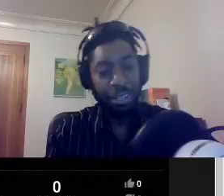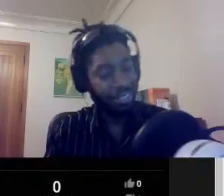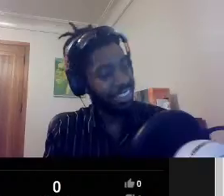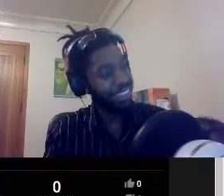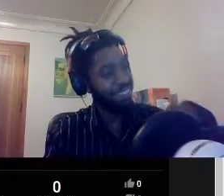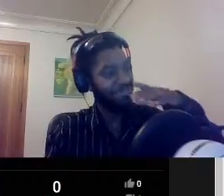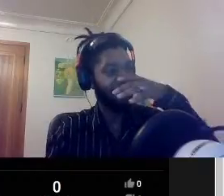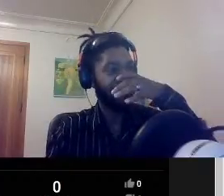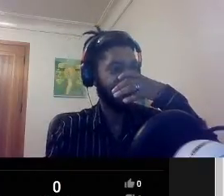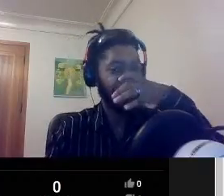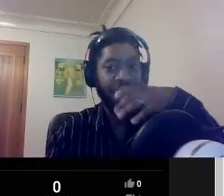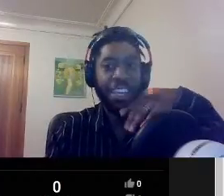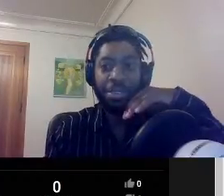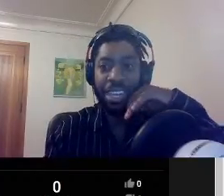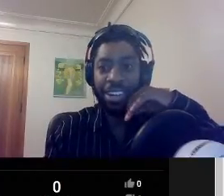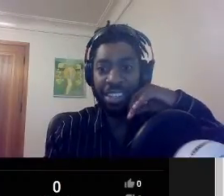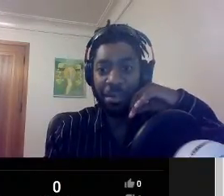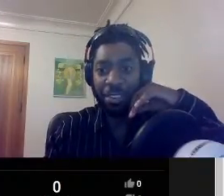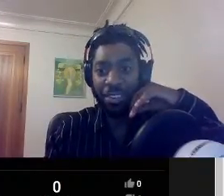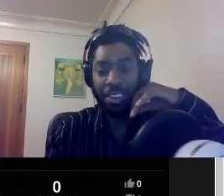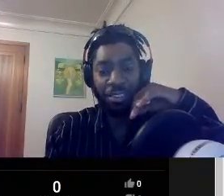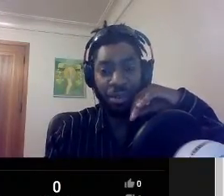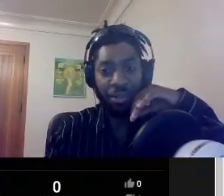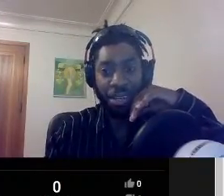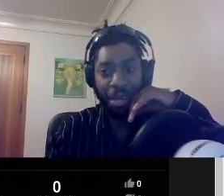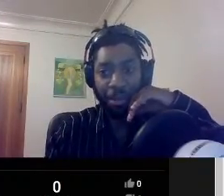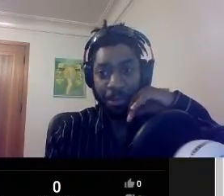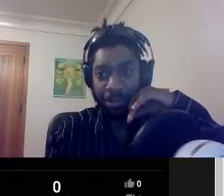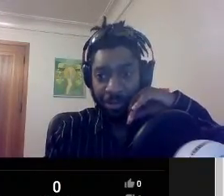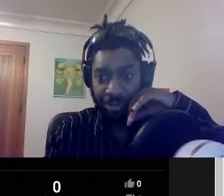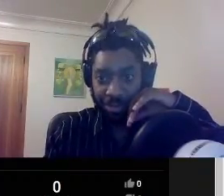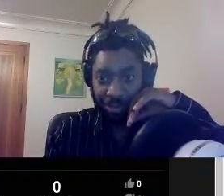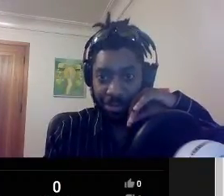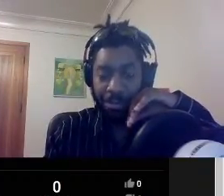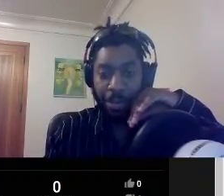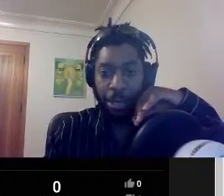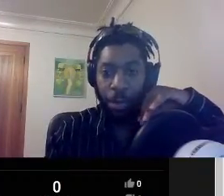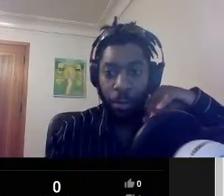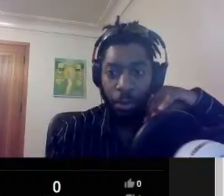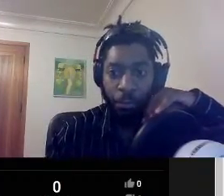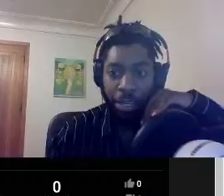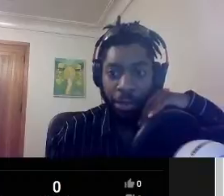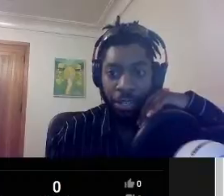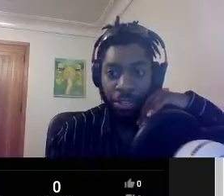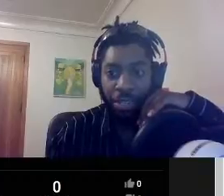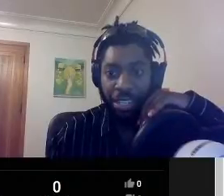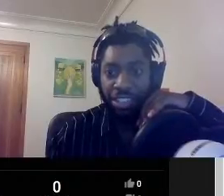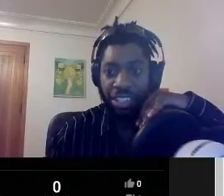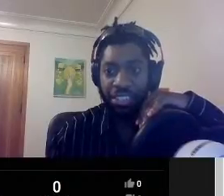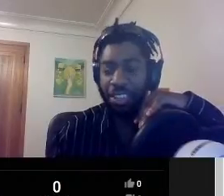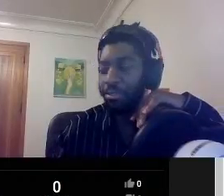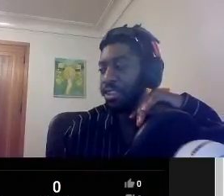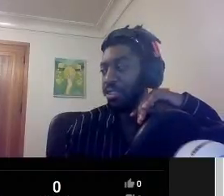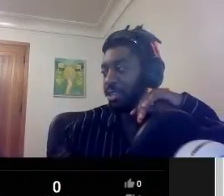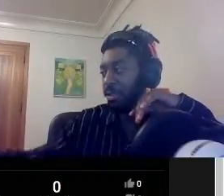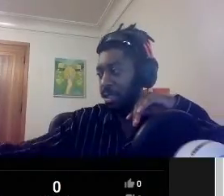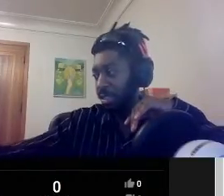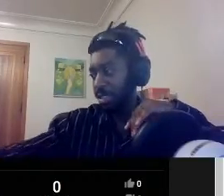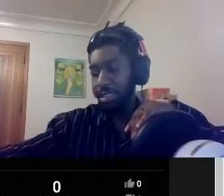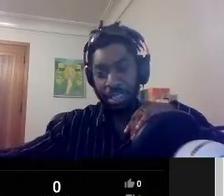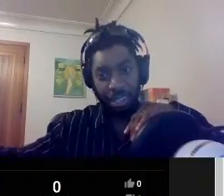Welcome aboard. We take all types here, as long as you're 21 and up. Went with Alfredo. Enjoy and cheers. Definitely,